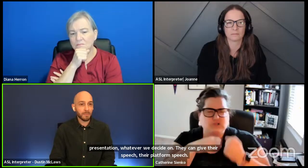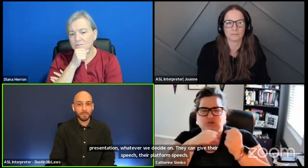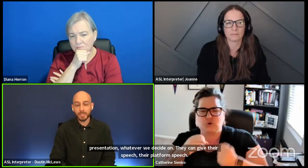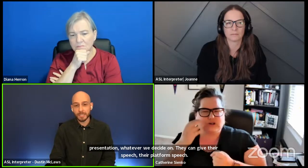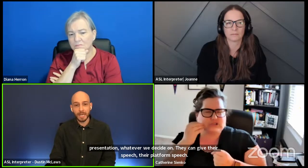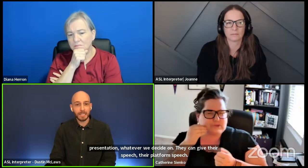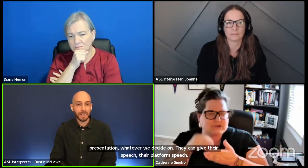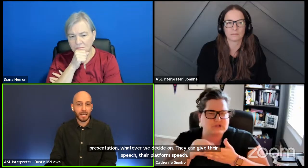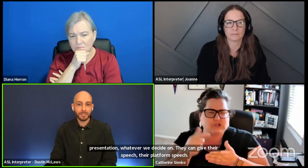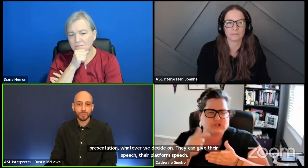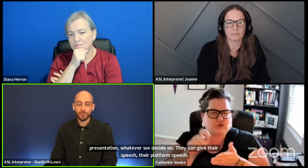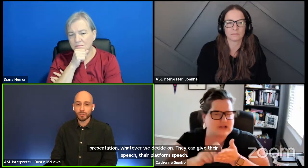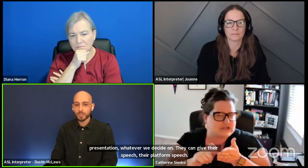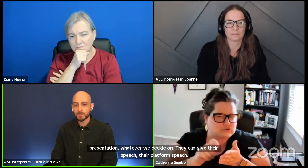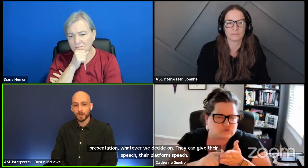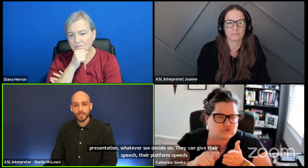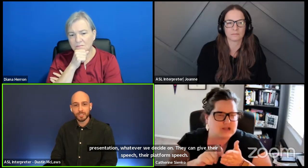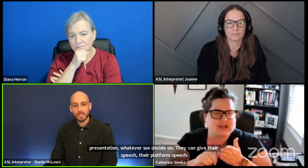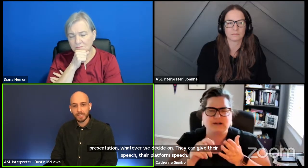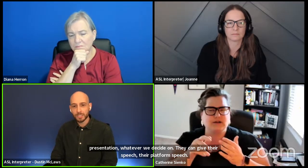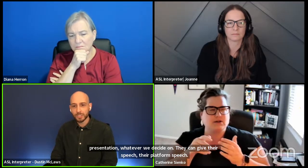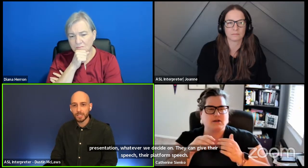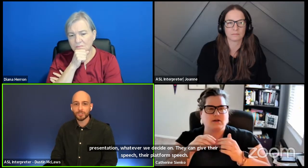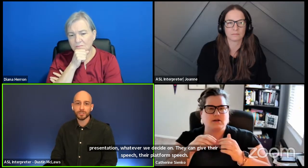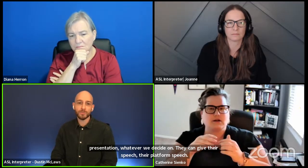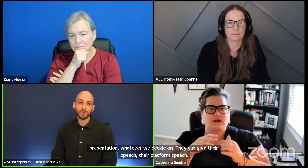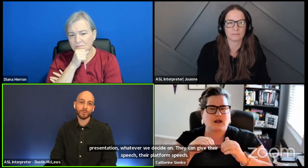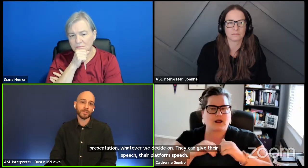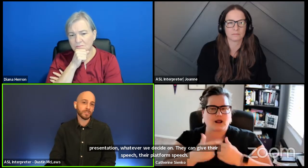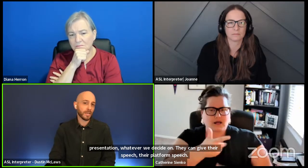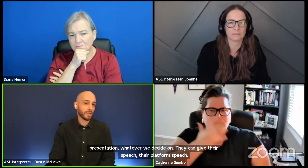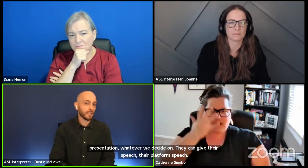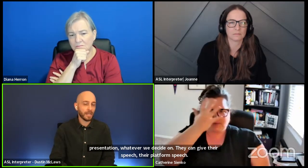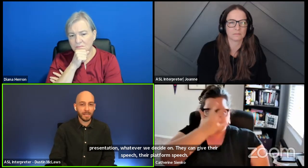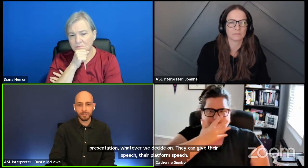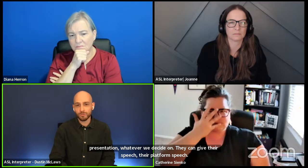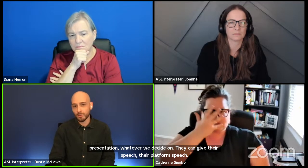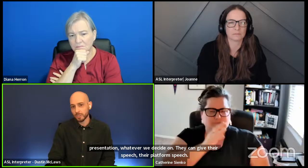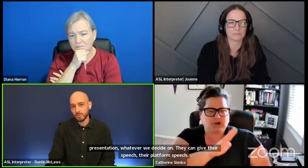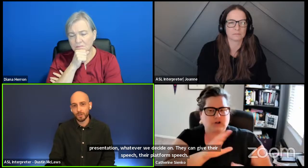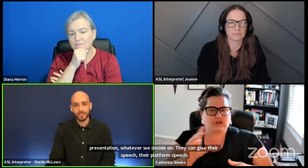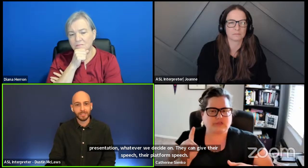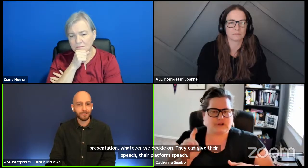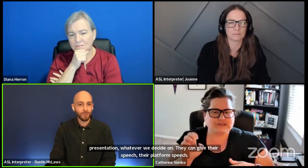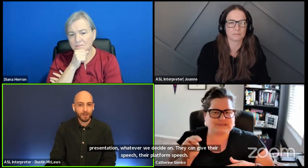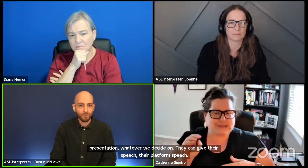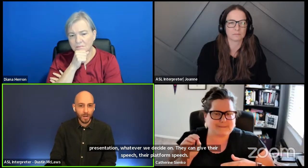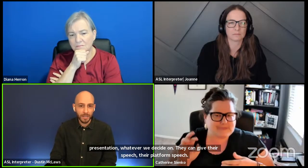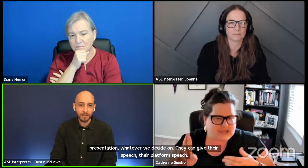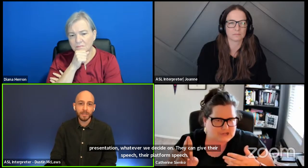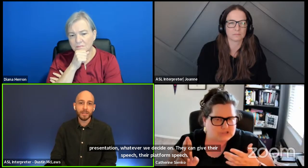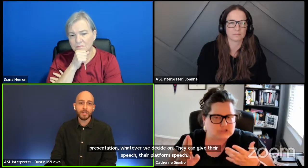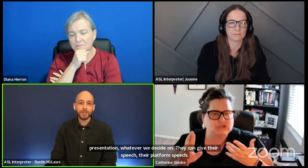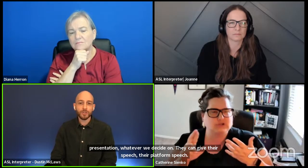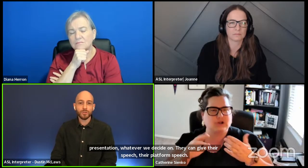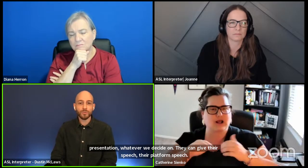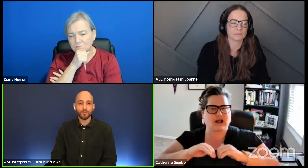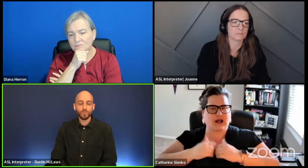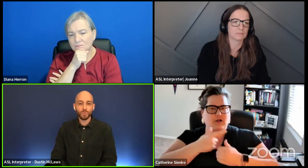They could say maybe this candidate has strong experience in legislation, or this candidate has strong experience in grant